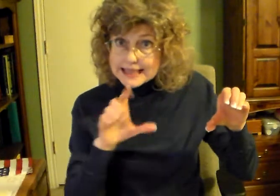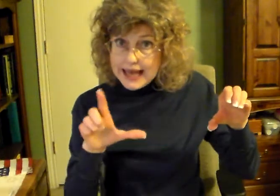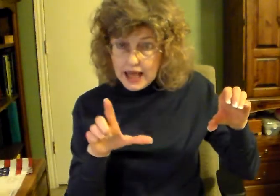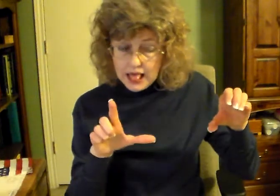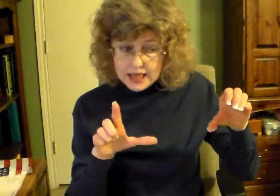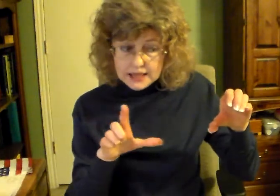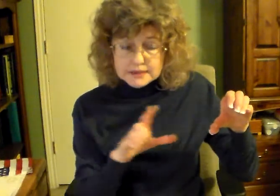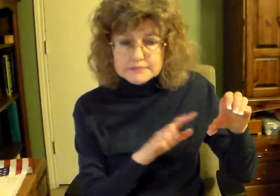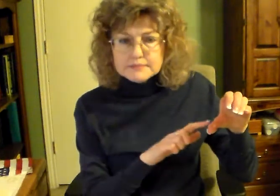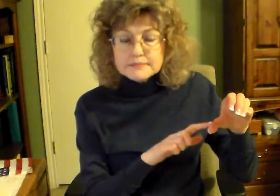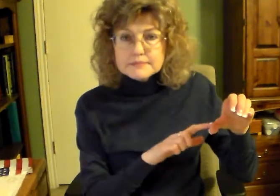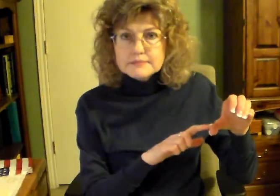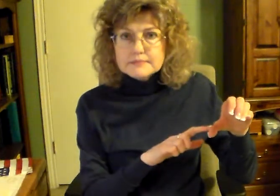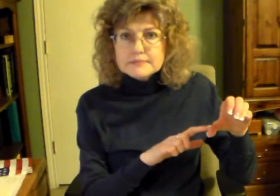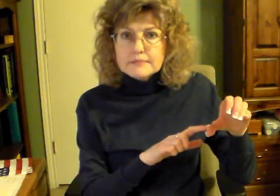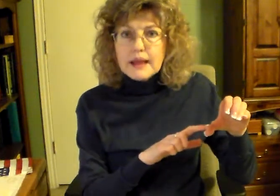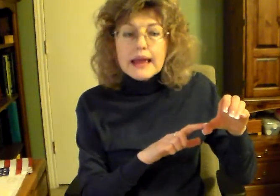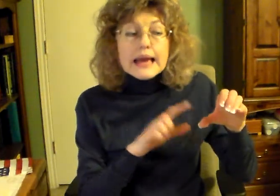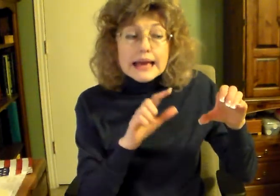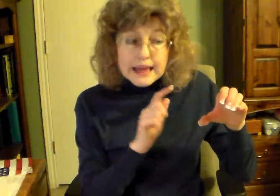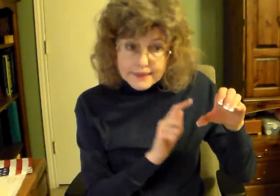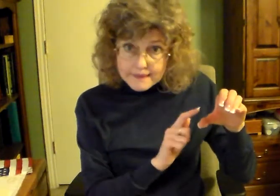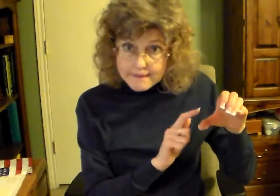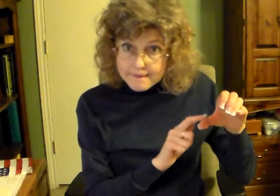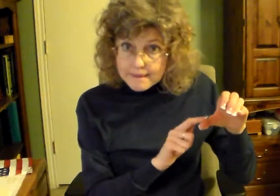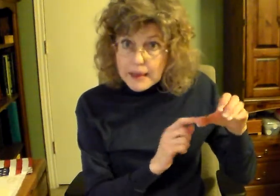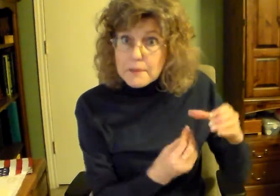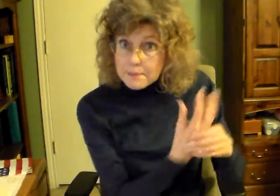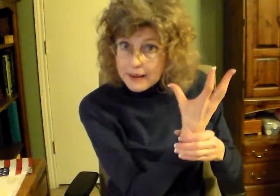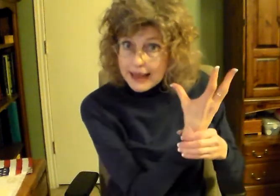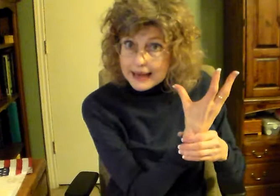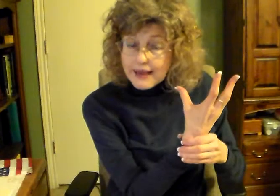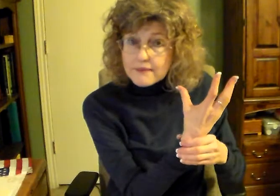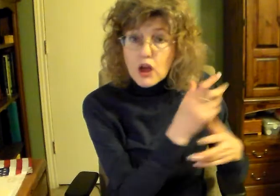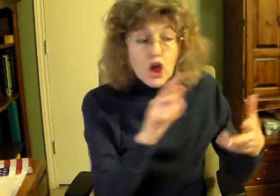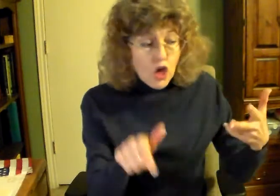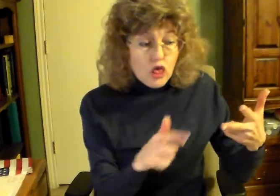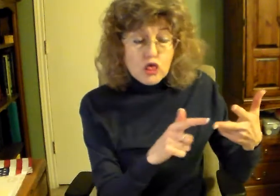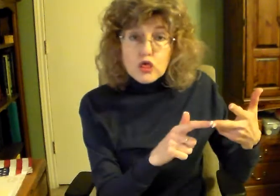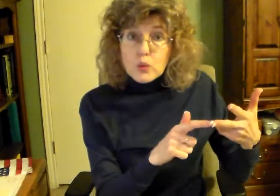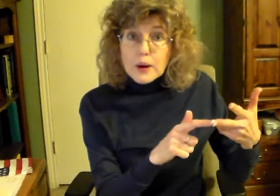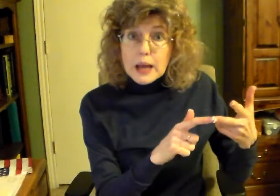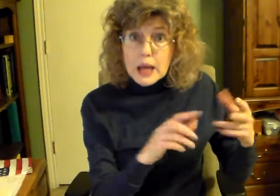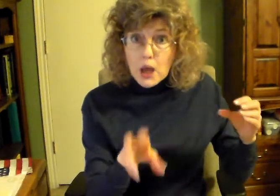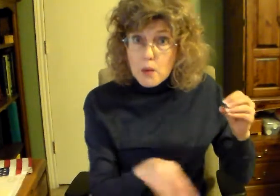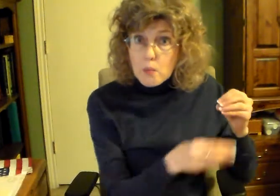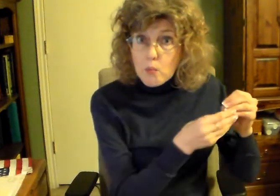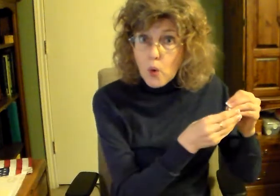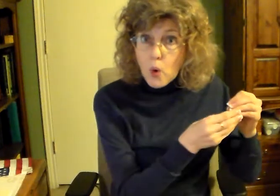Unlike animal cells, plant cells have three extra parts we will be going over momentarily. This is a plant cell.